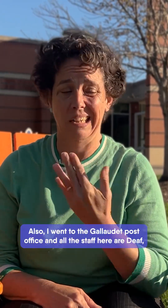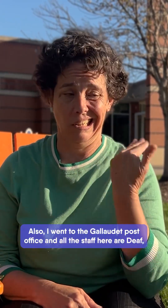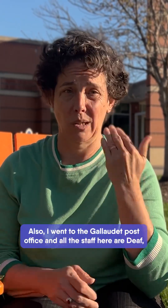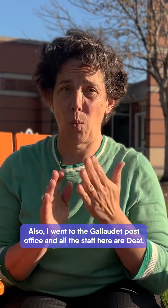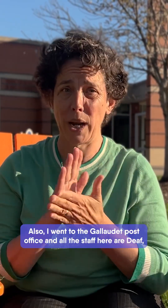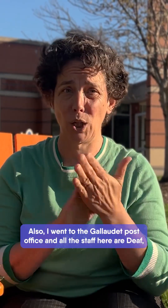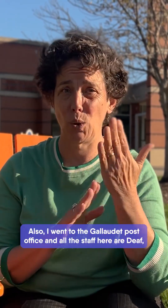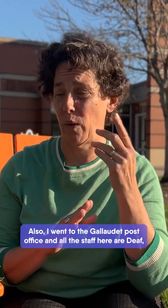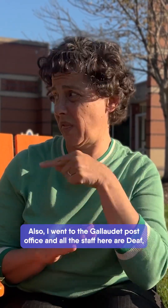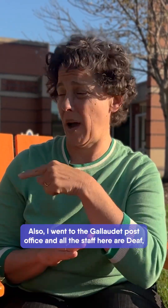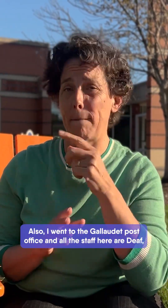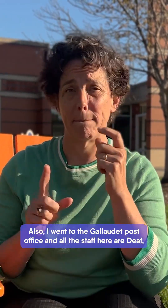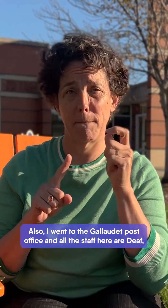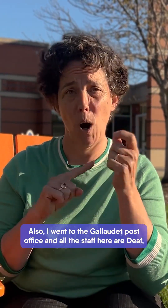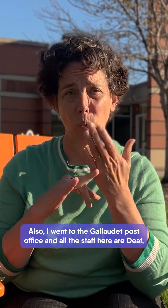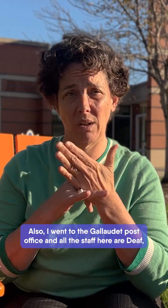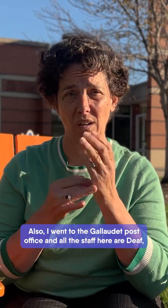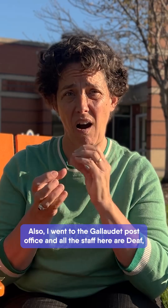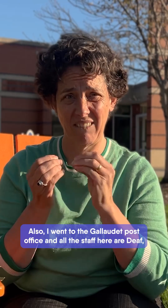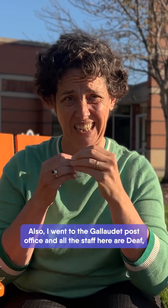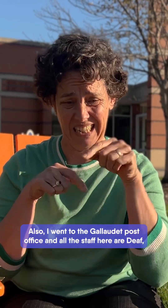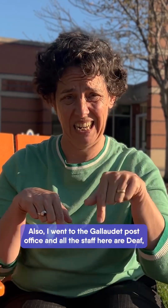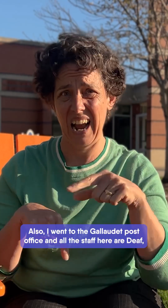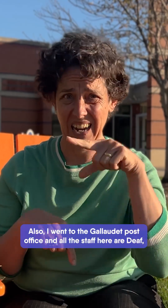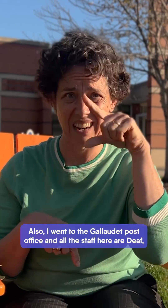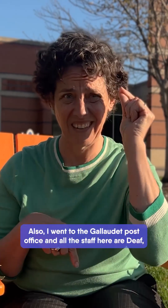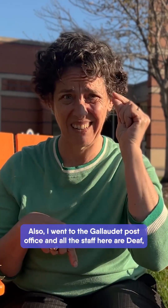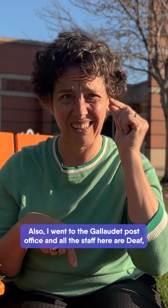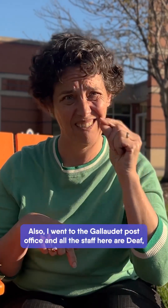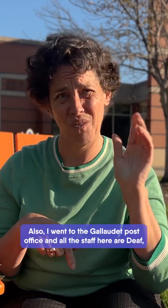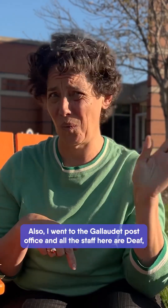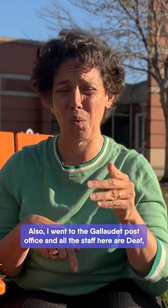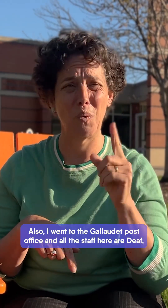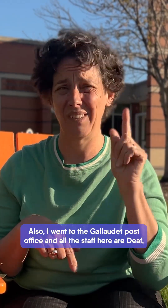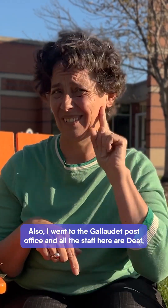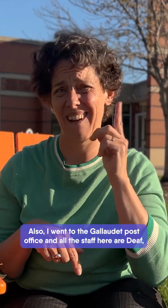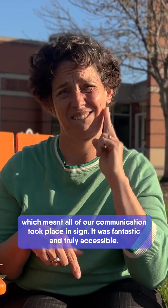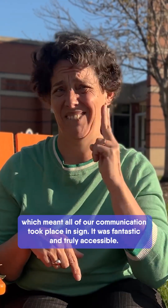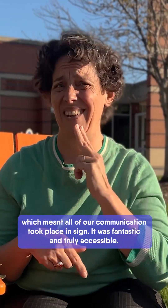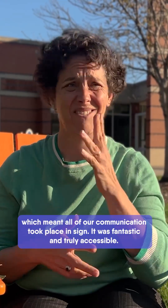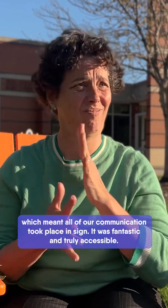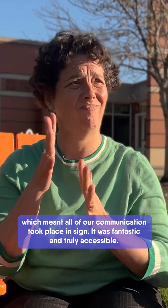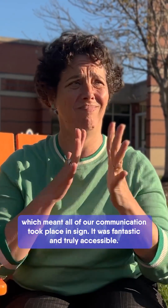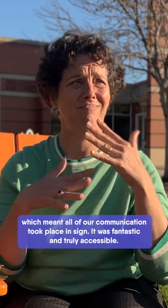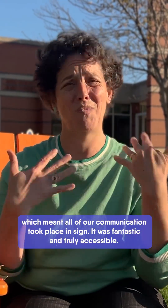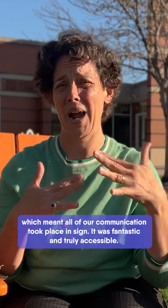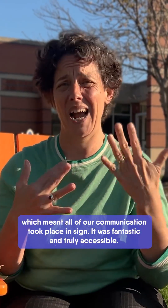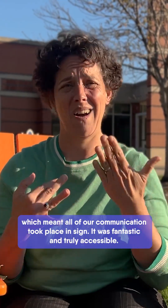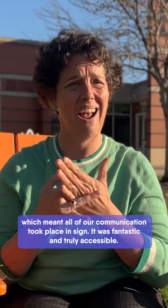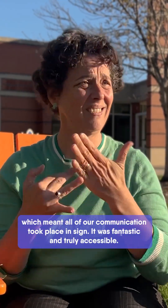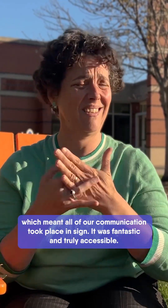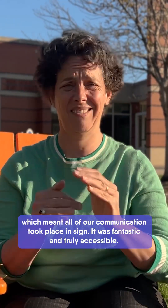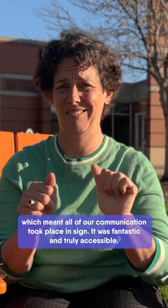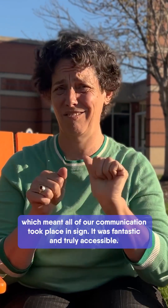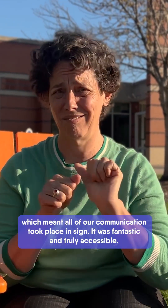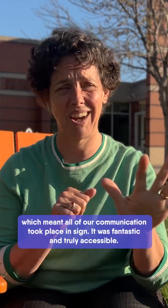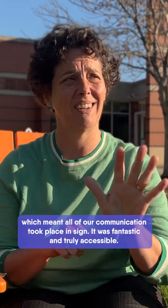Also, I went to the Gallaudet post office and all the staff here are deaf, which meant all of our communication took place in sign. It